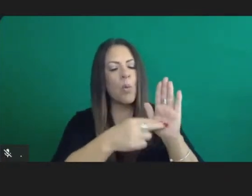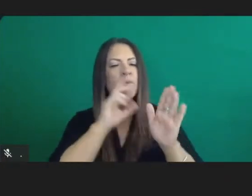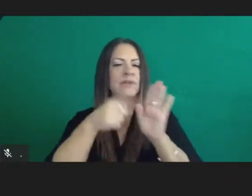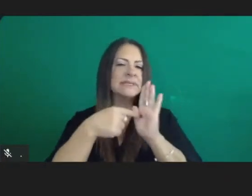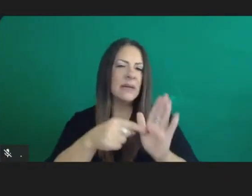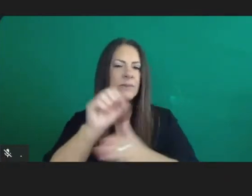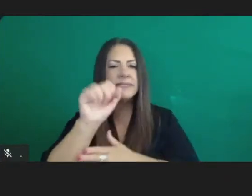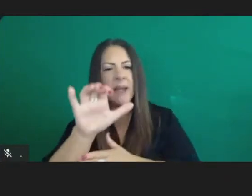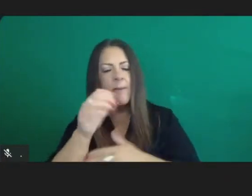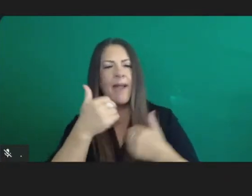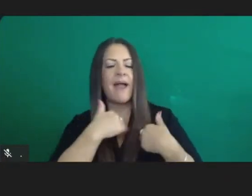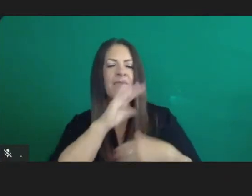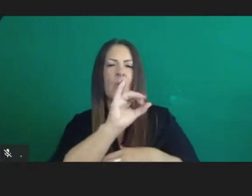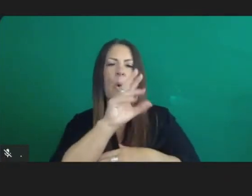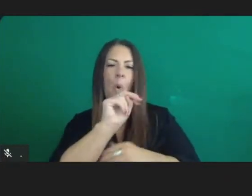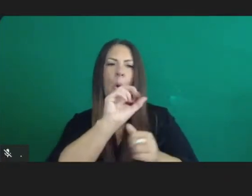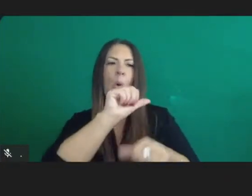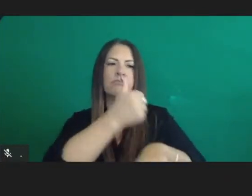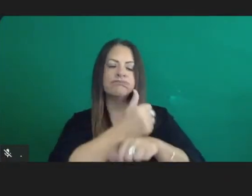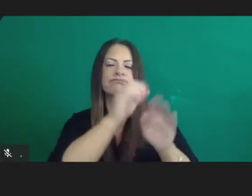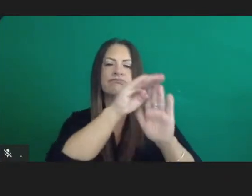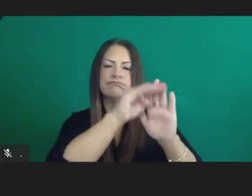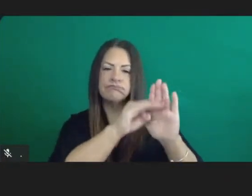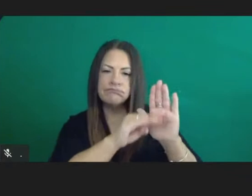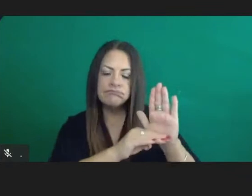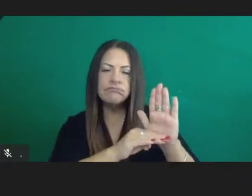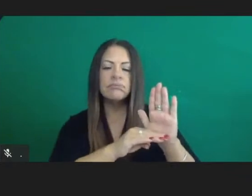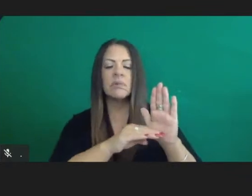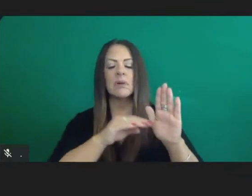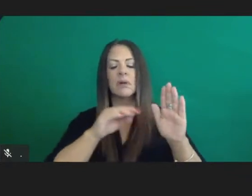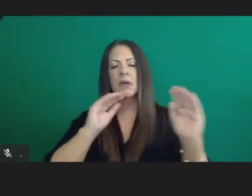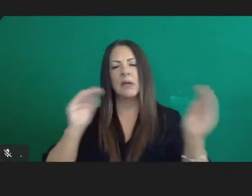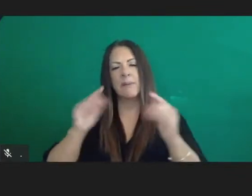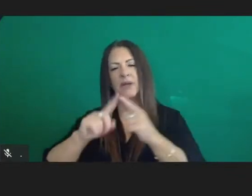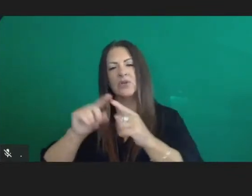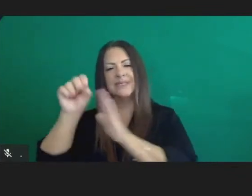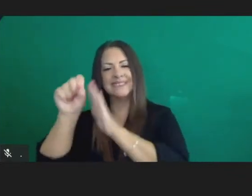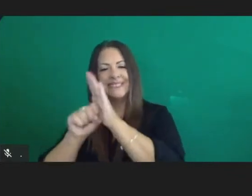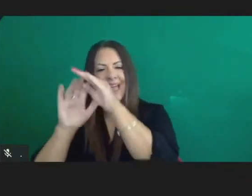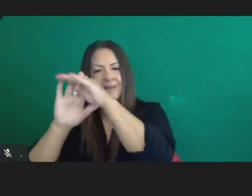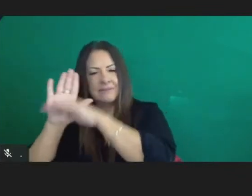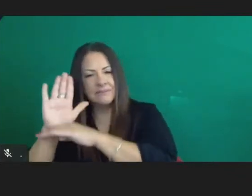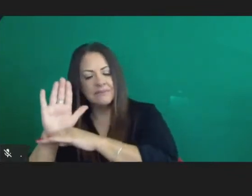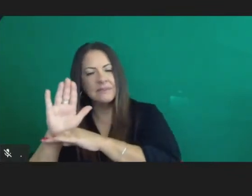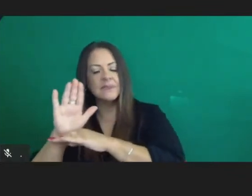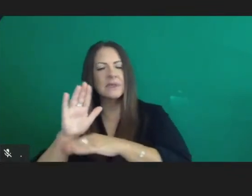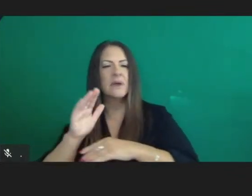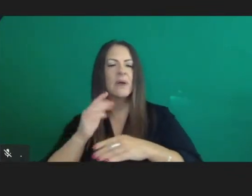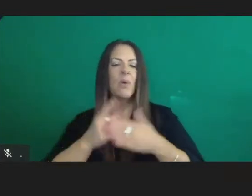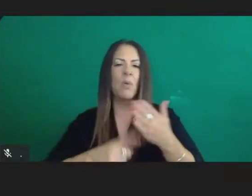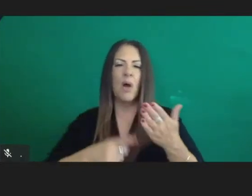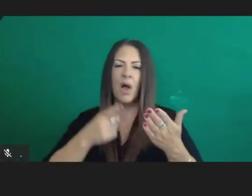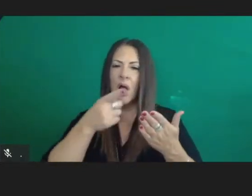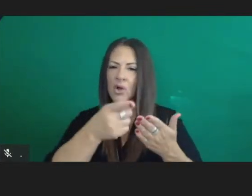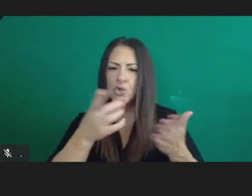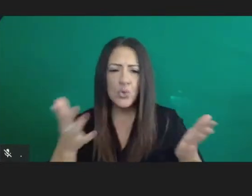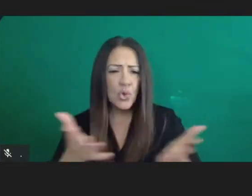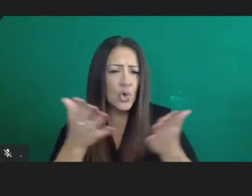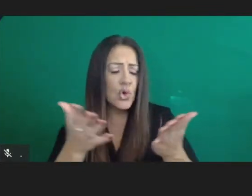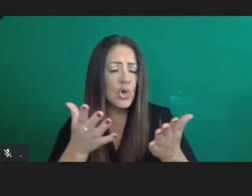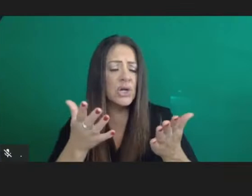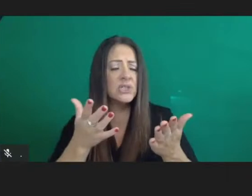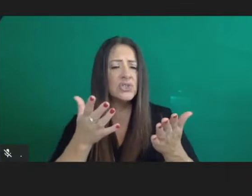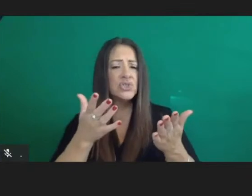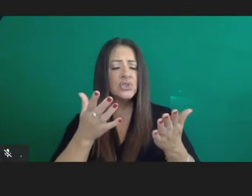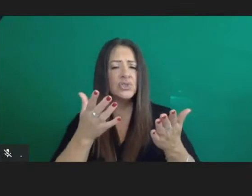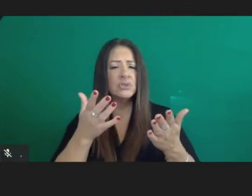out guidance sort of outlining how people could trick-or-treat more safely. Are you encouraging those